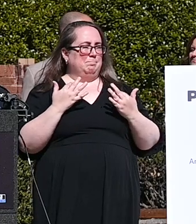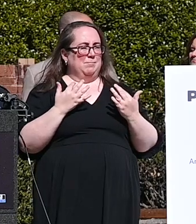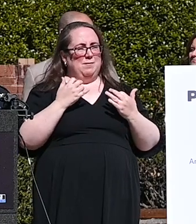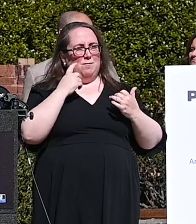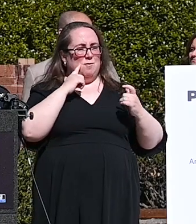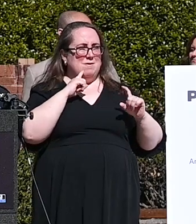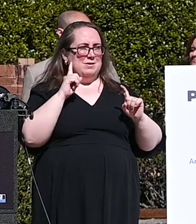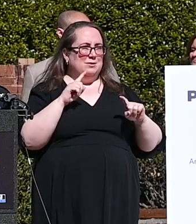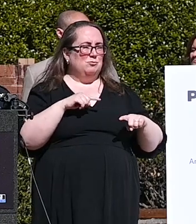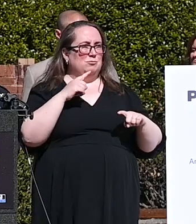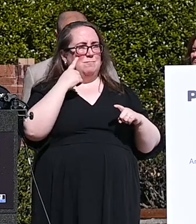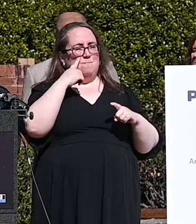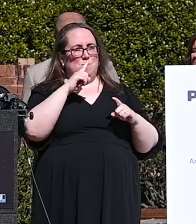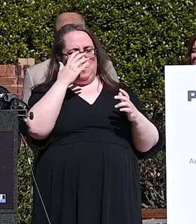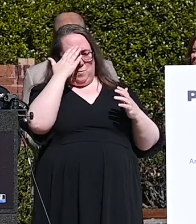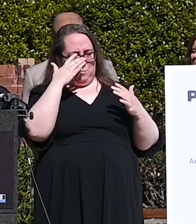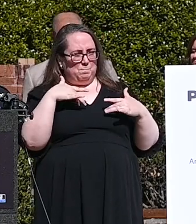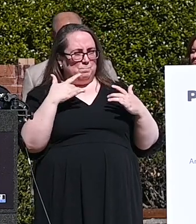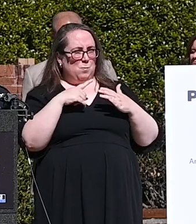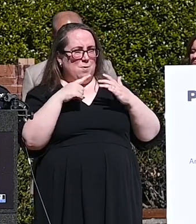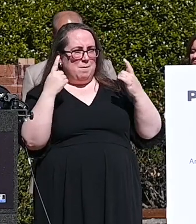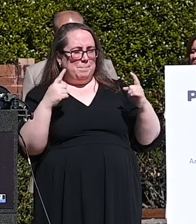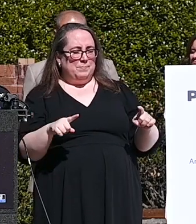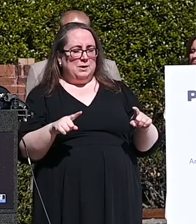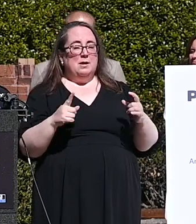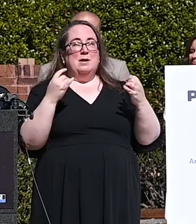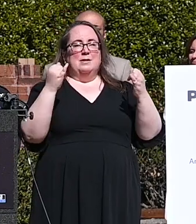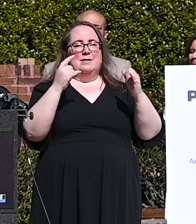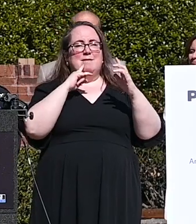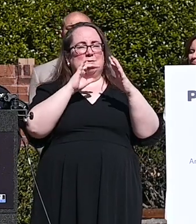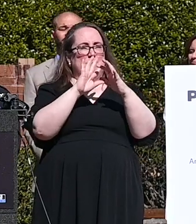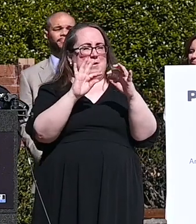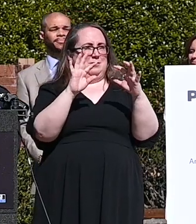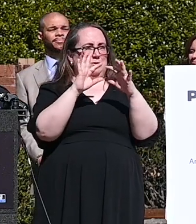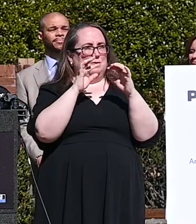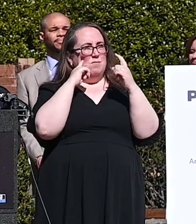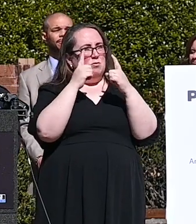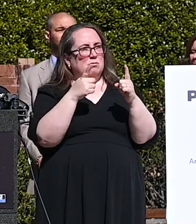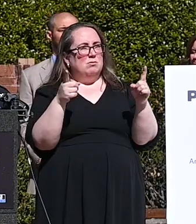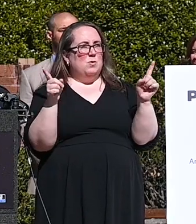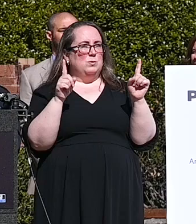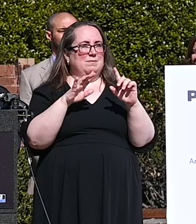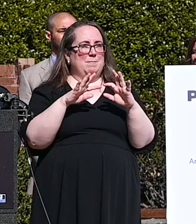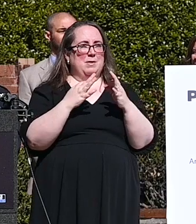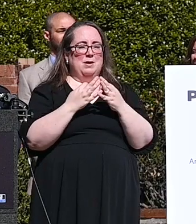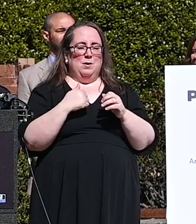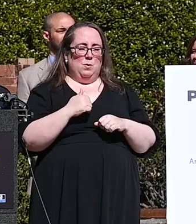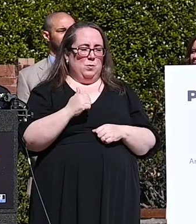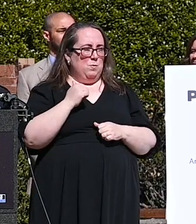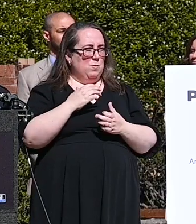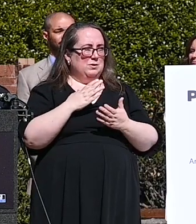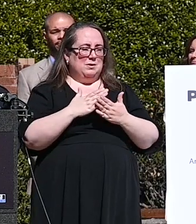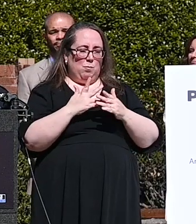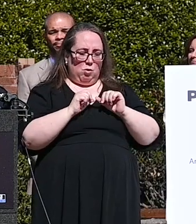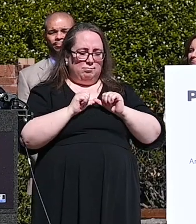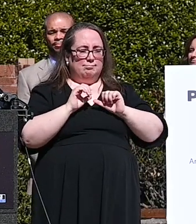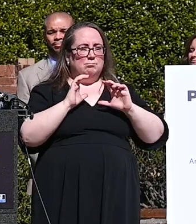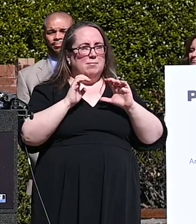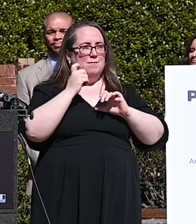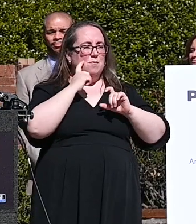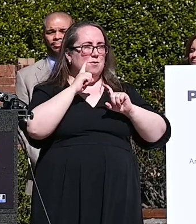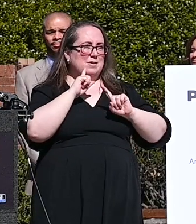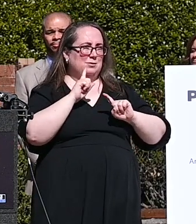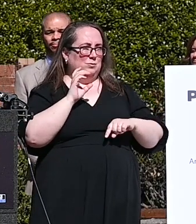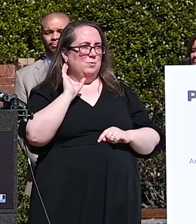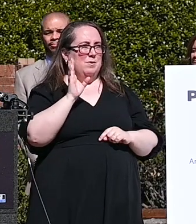for justice. Let today serve as a message to them. We will not stop searching for